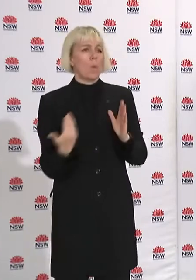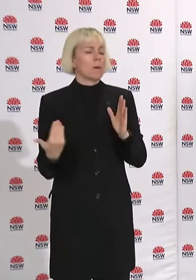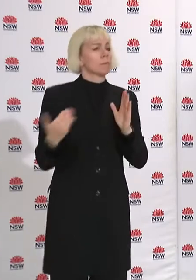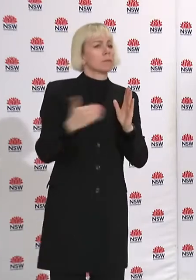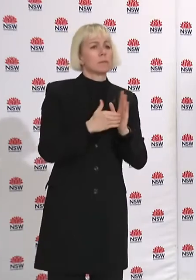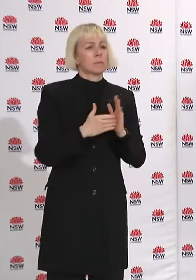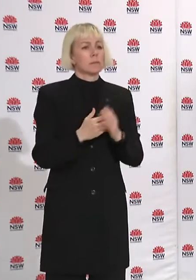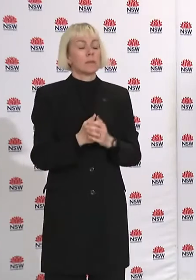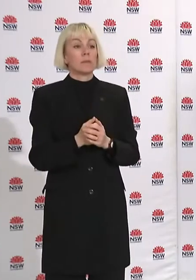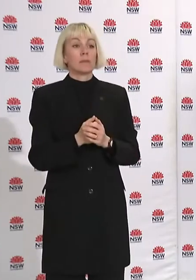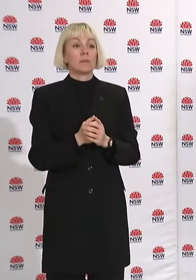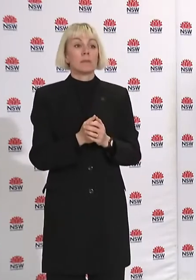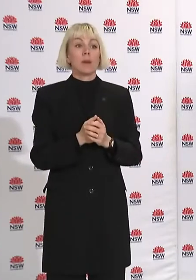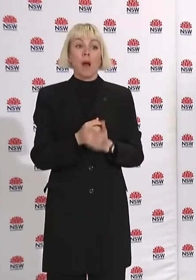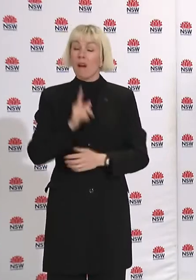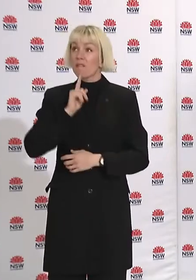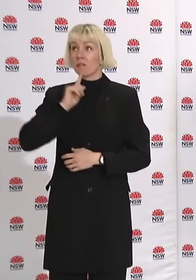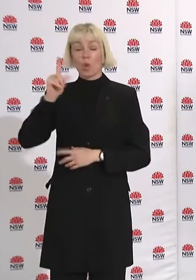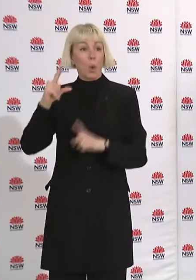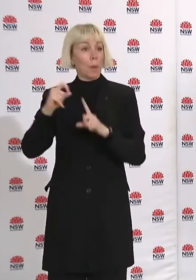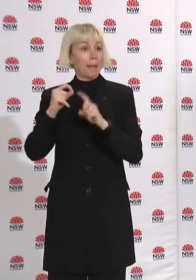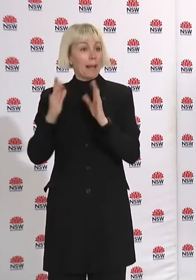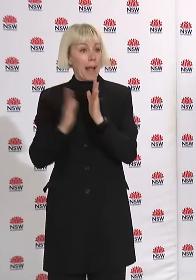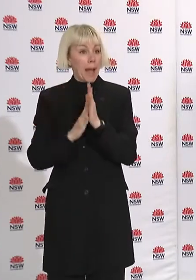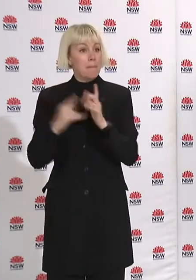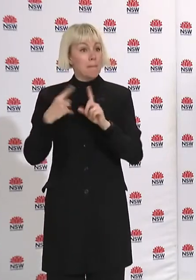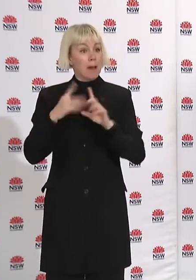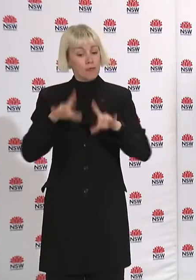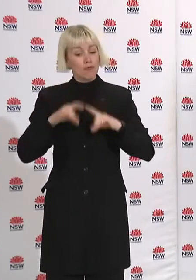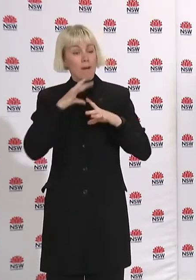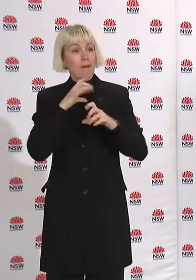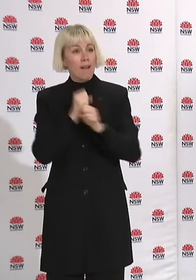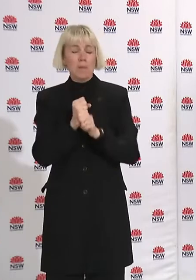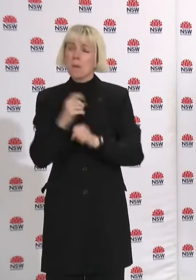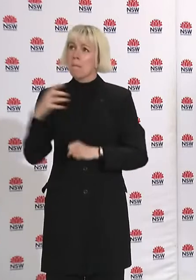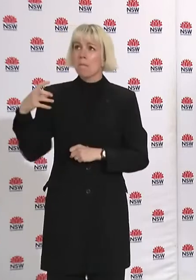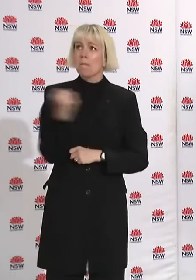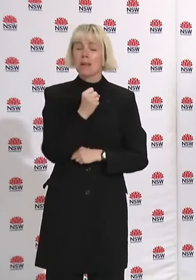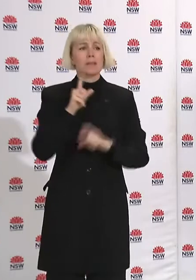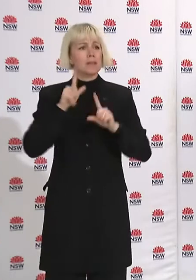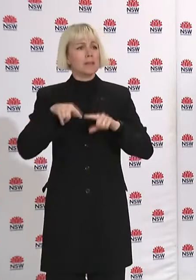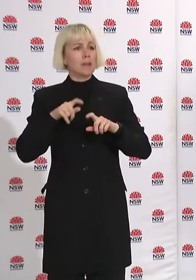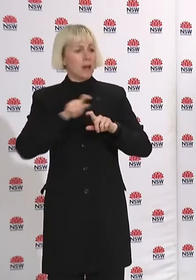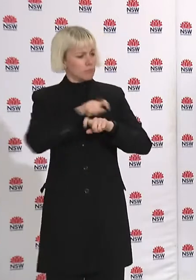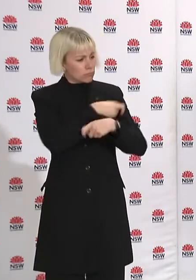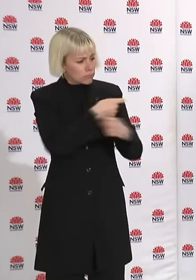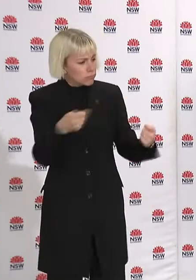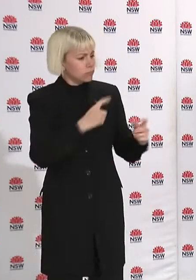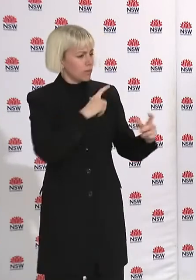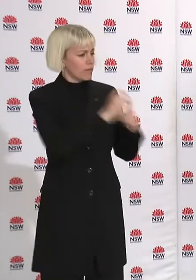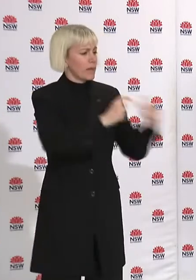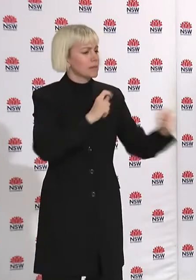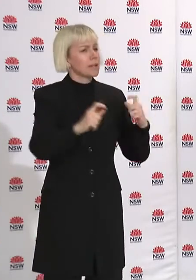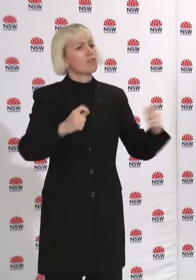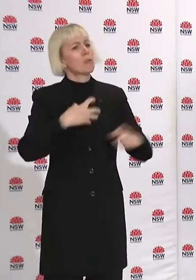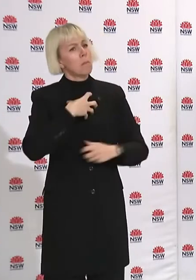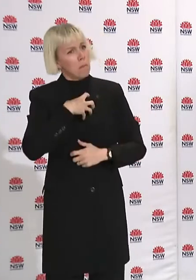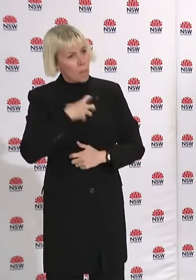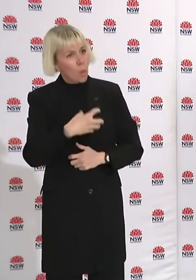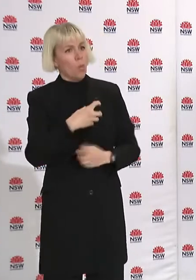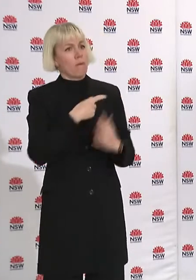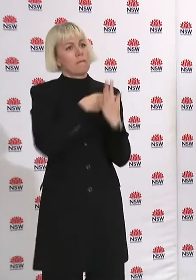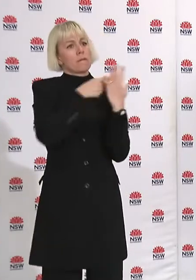intensive vaccination program using both Pfizer and AstraZeneca in that area. And I would recommend to anyone